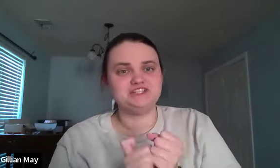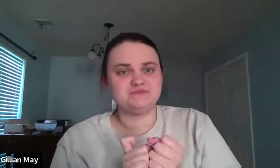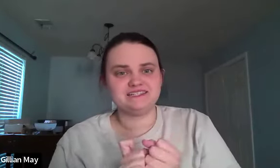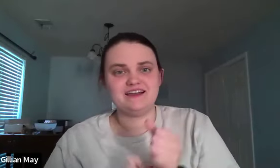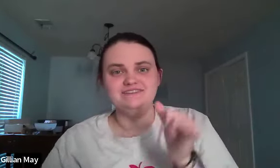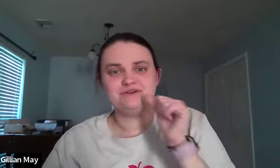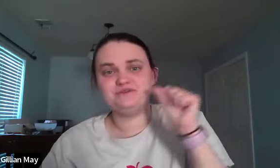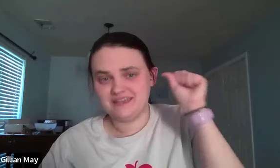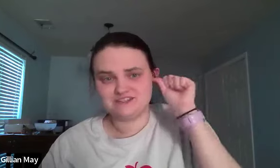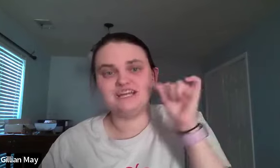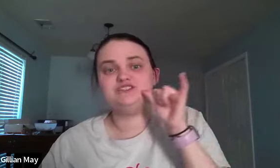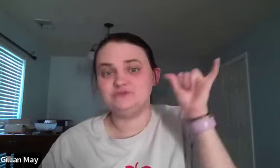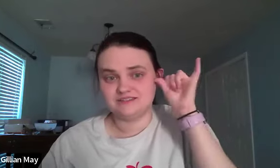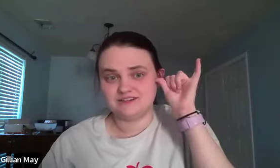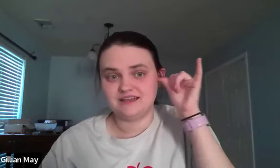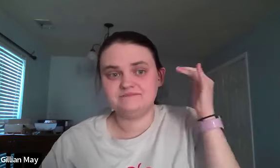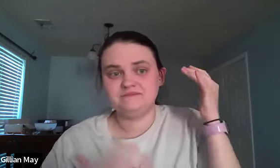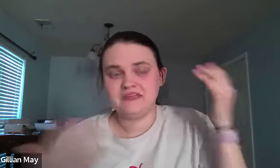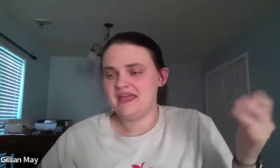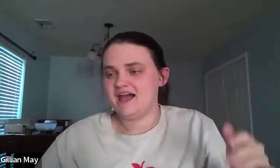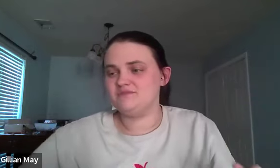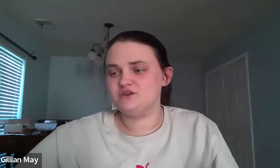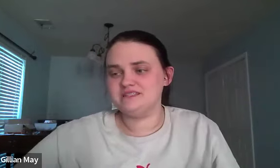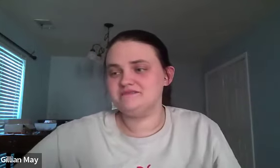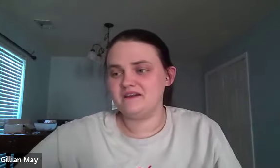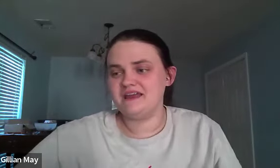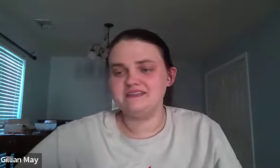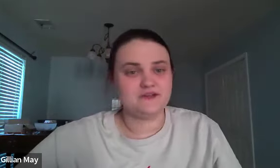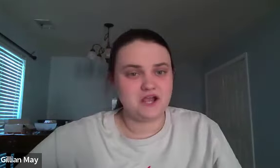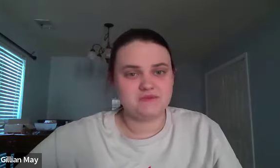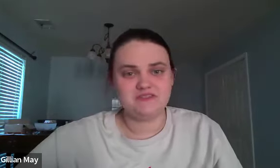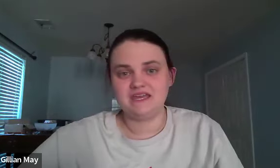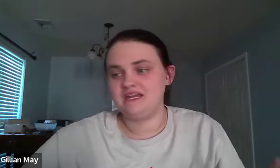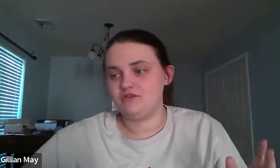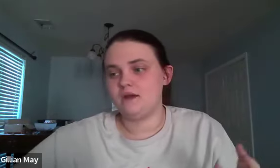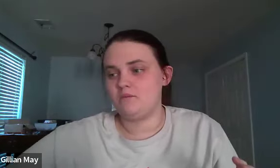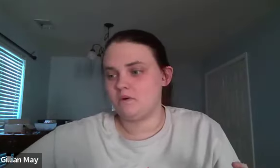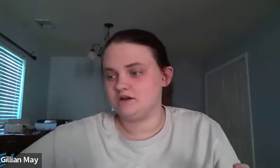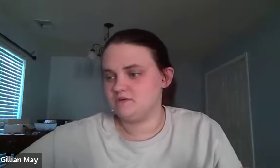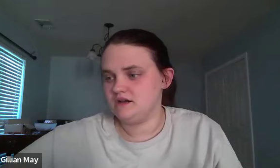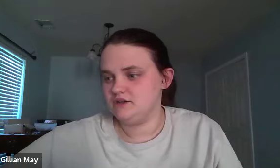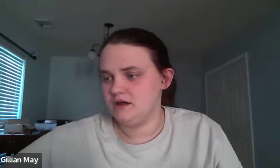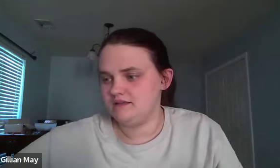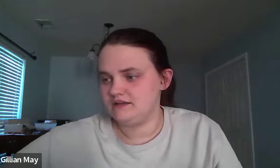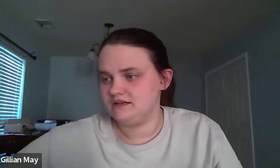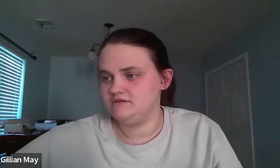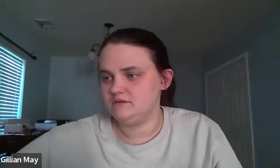my sign from doing yesterday to yesterday. So it's a very common thing, and either way works. Why are you highlighted? I do not want you